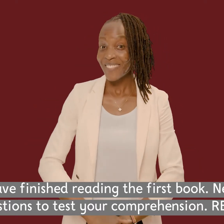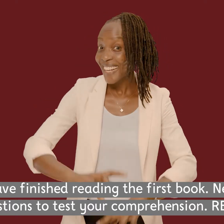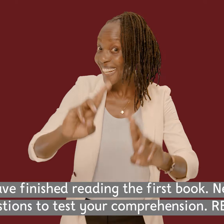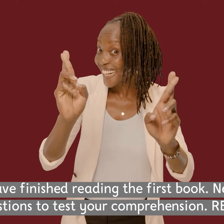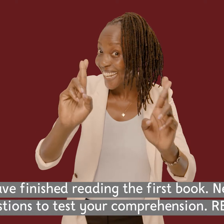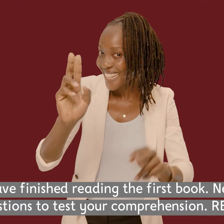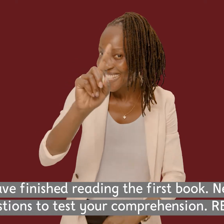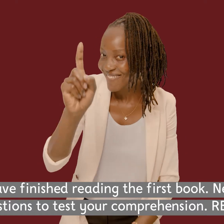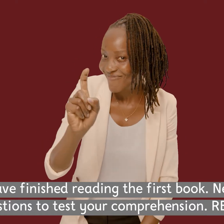Ready?